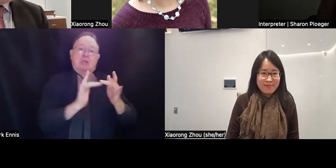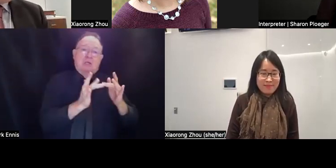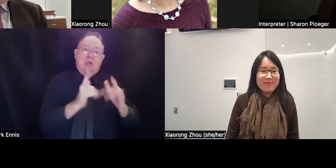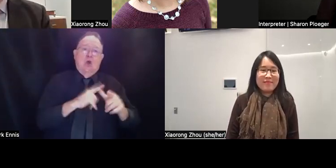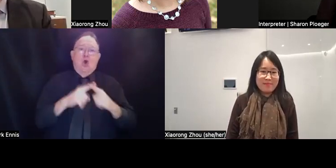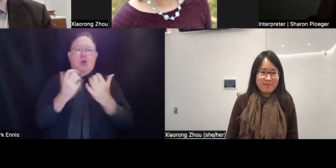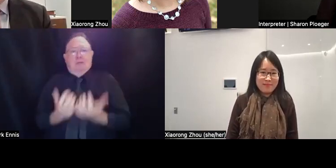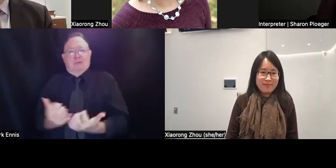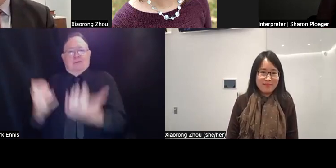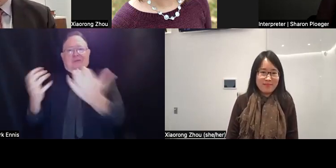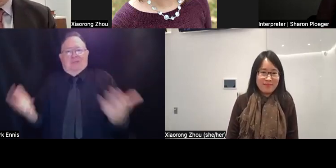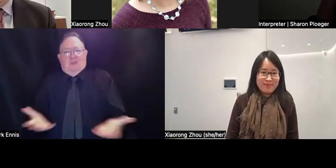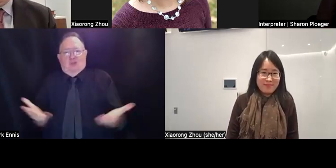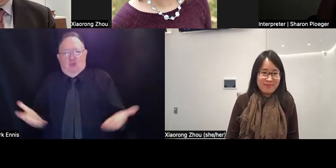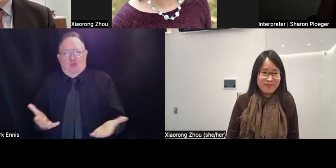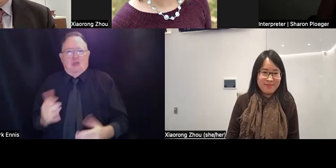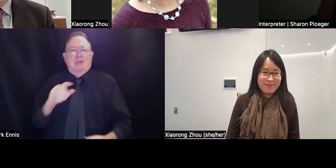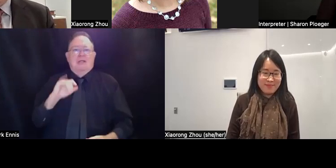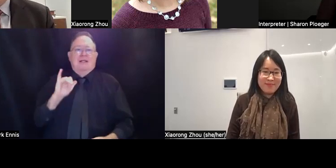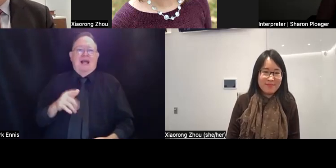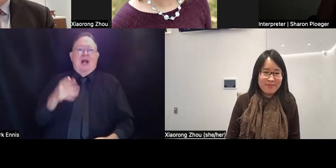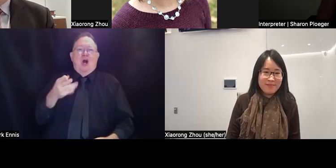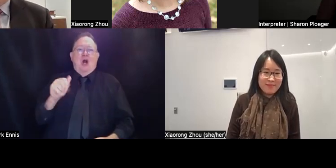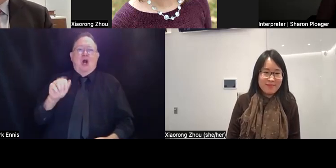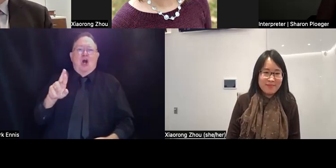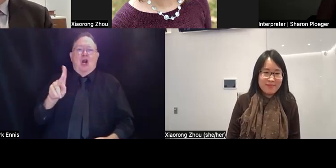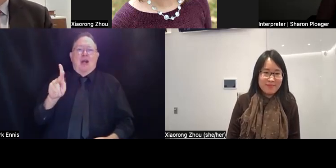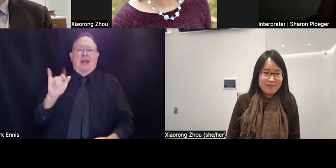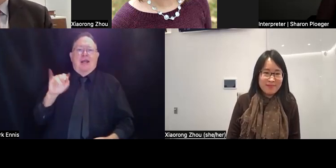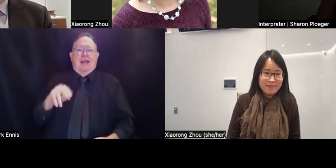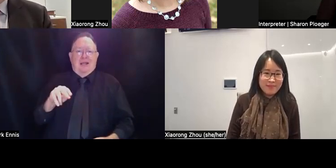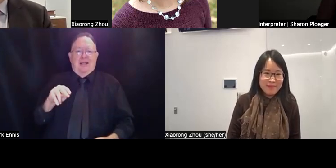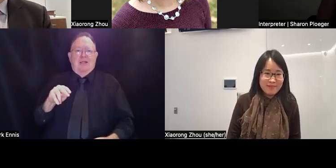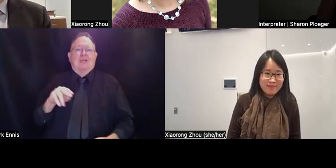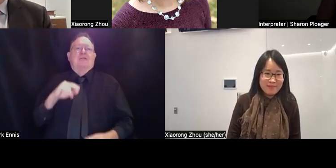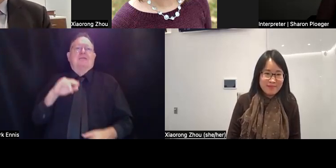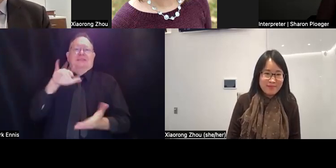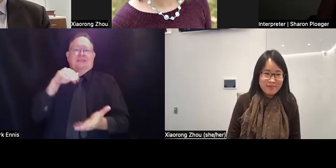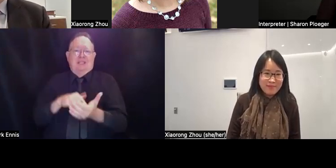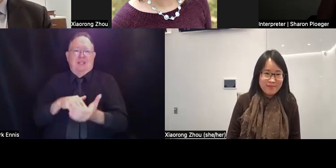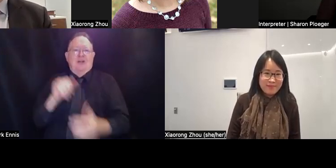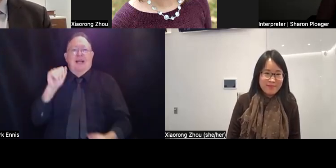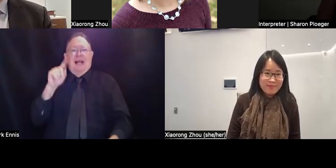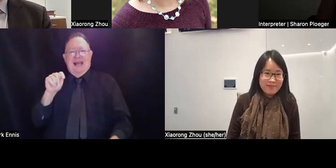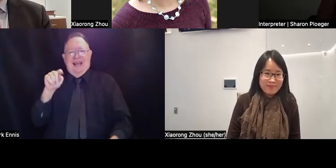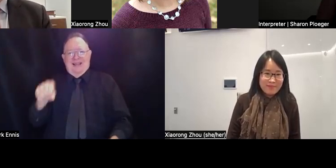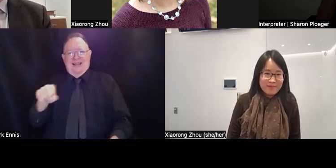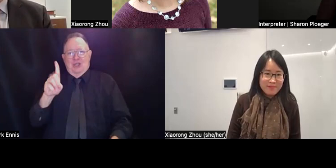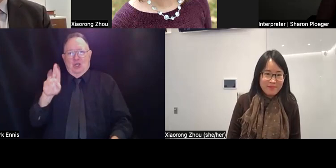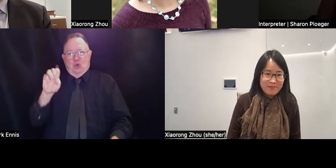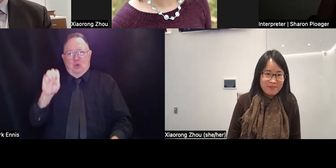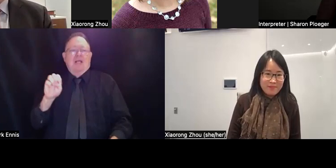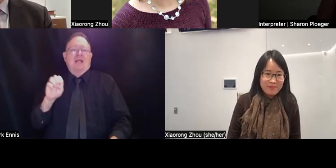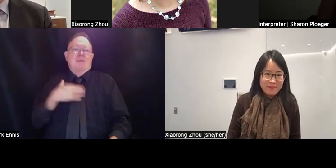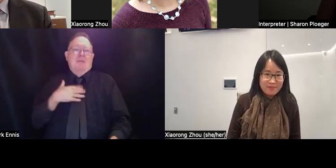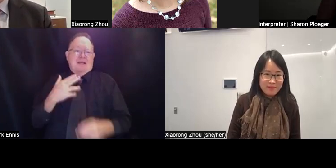here in person at the Tom and Ruth Harkin Center at Drake University, home of the Harkin Institute. My name is Daniel Van